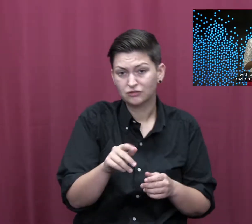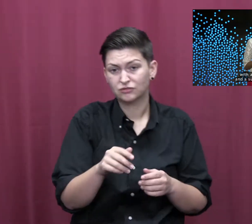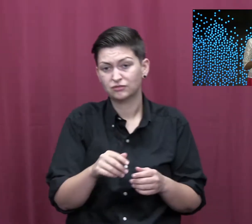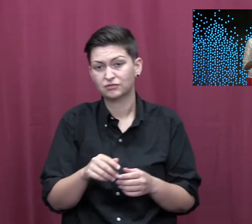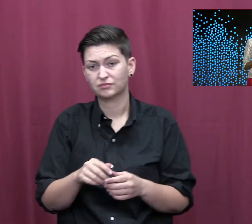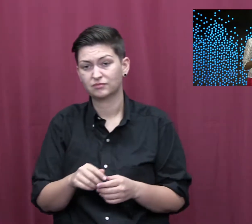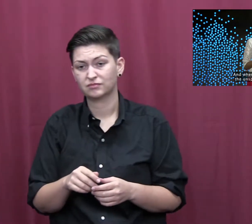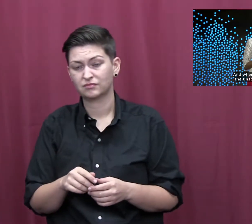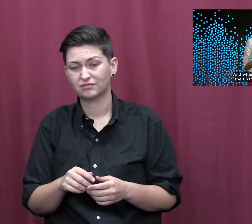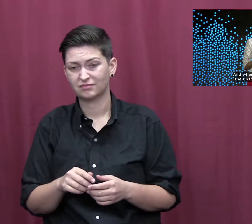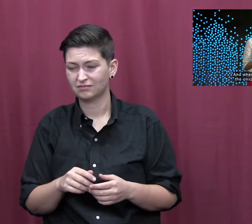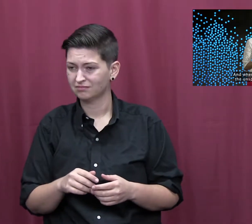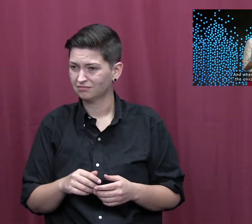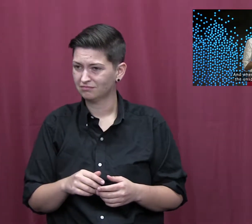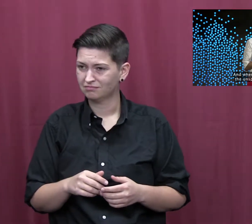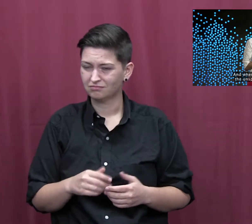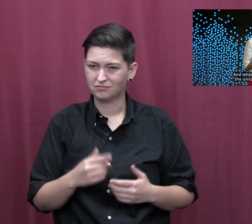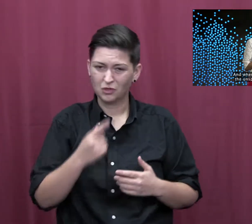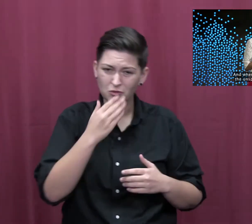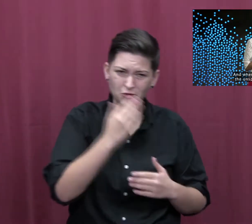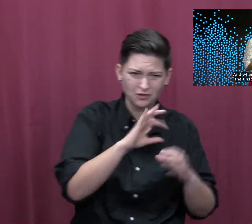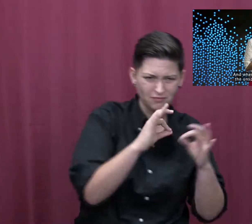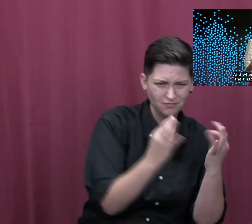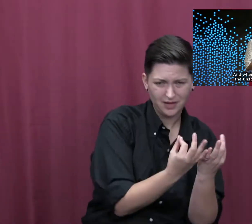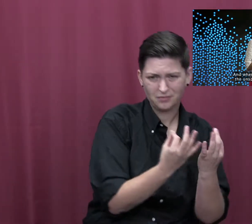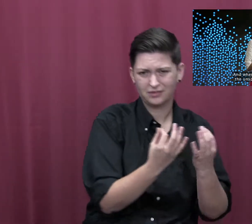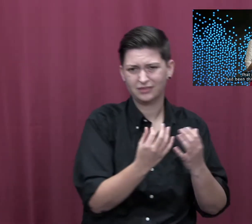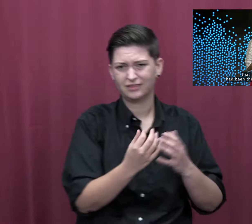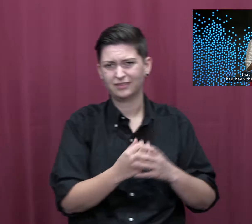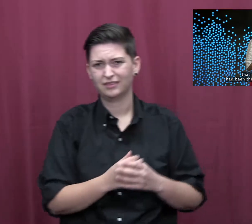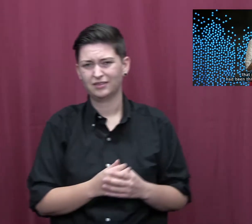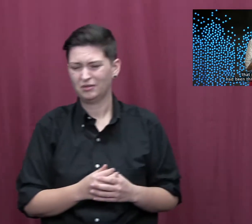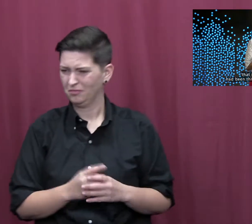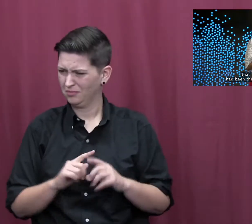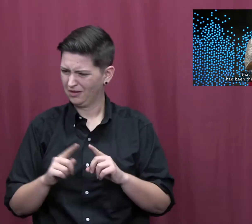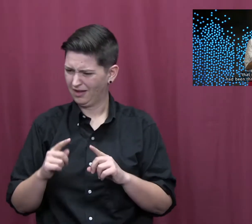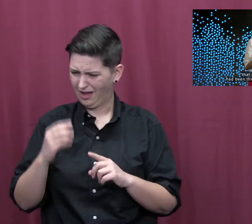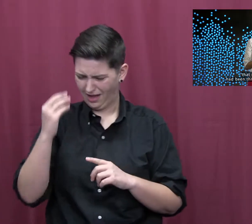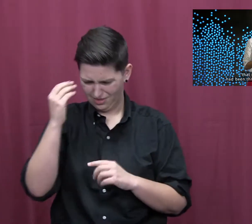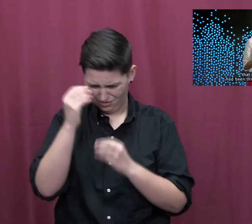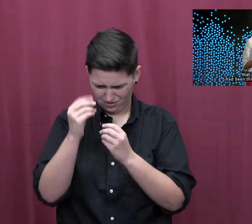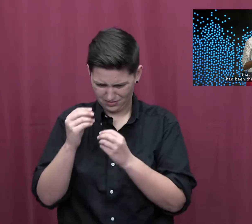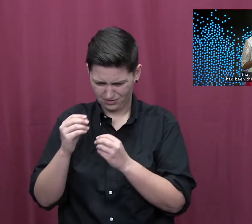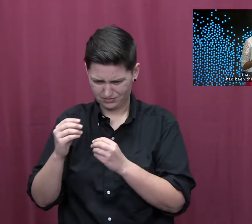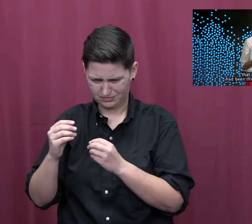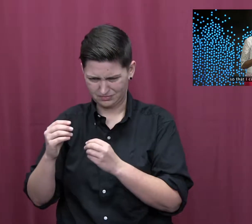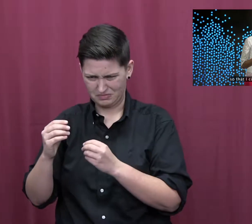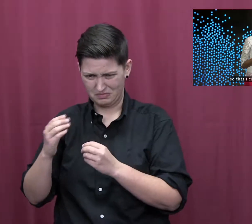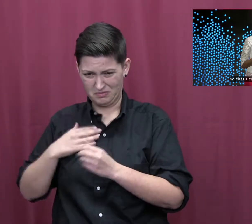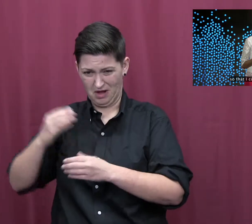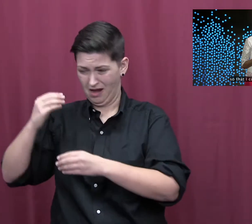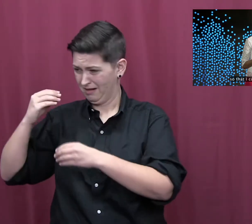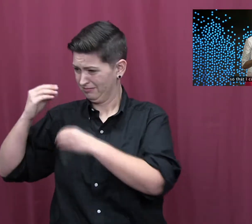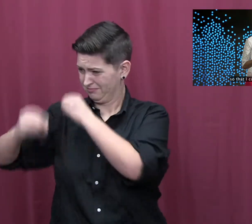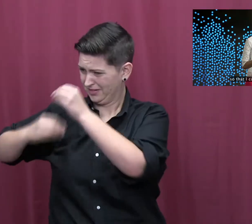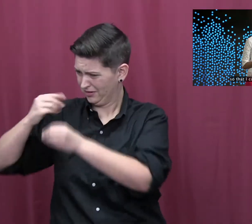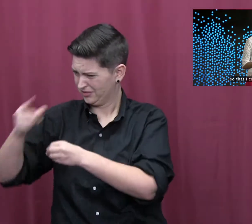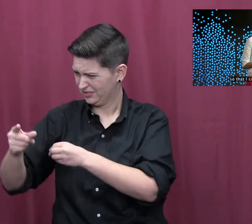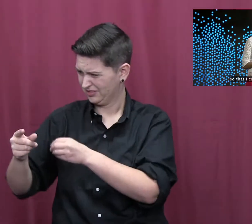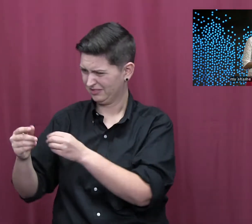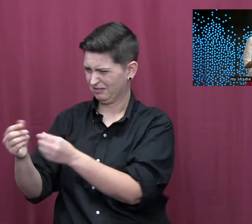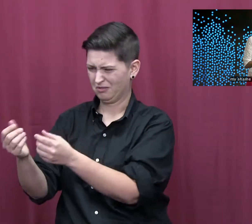career. And when I thought about the unspeakable horrors that my ancestors had been through in this country so that I could have it